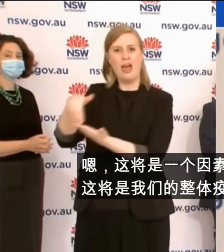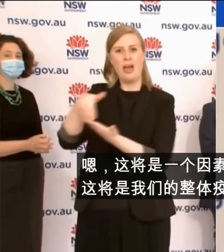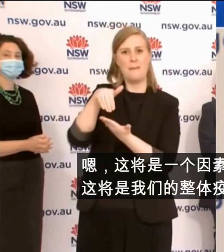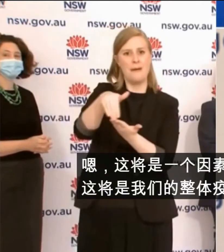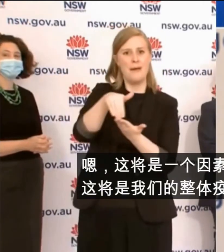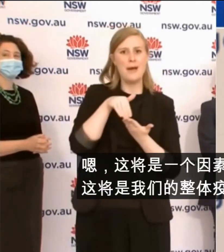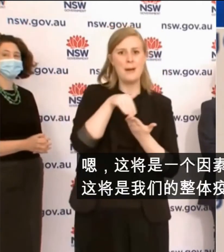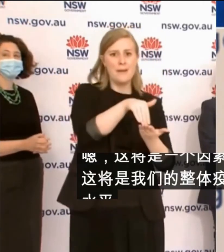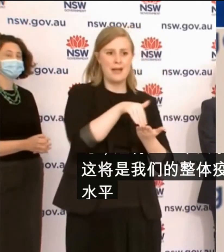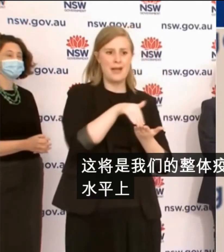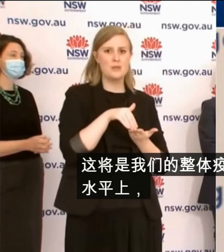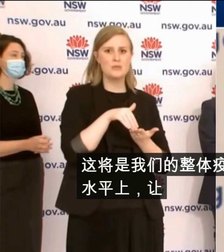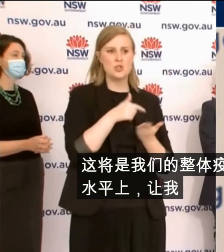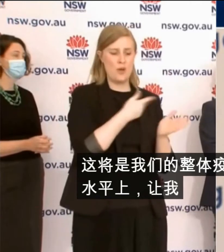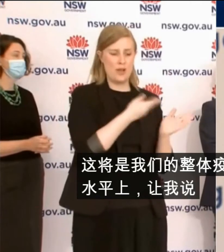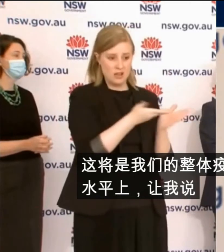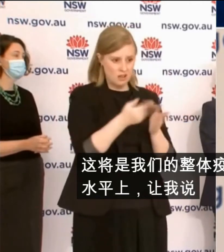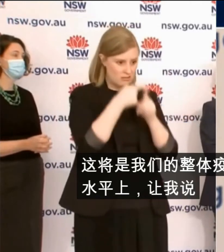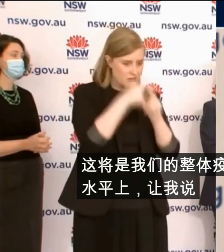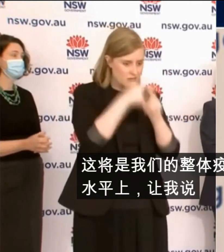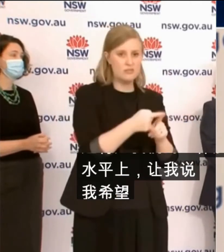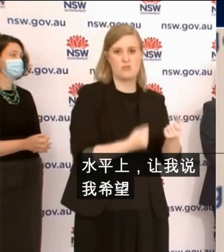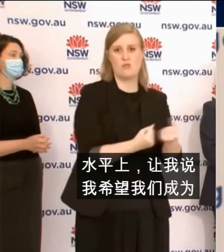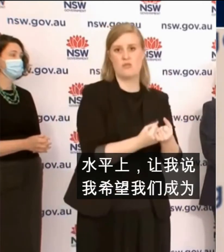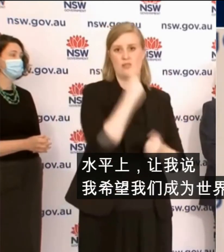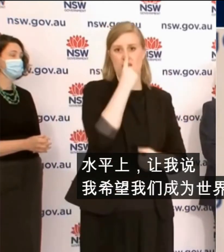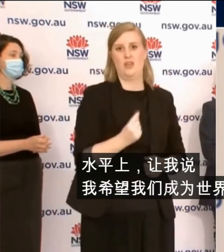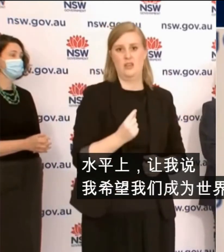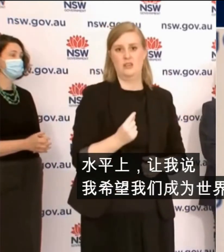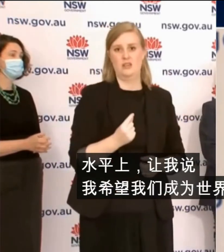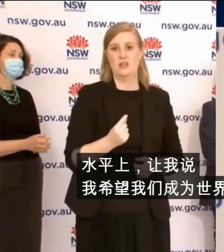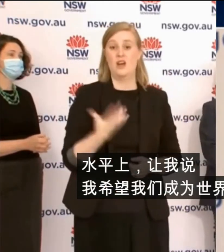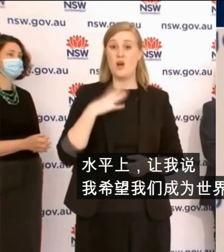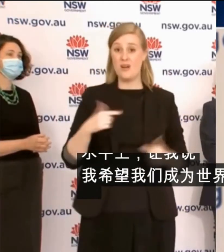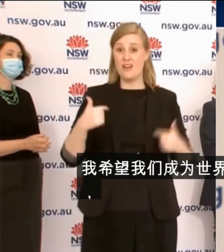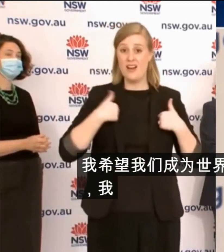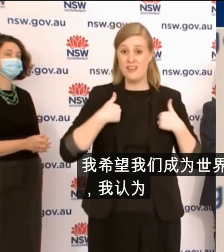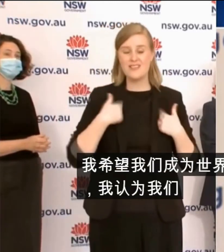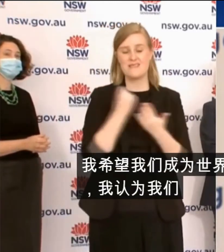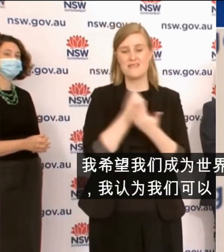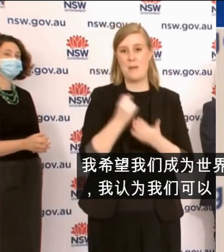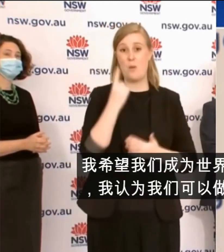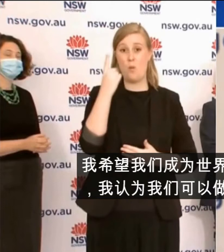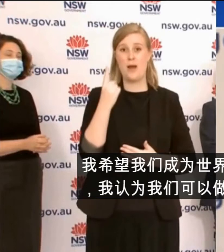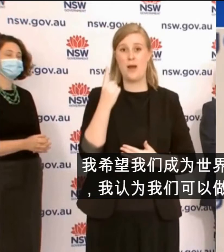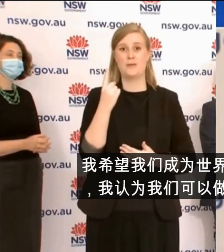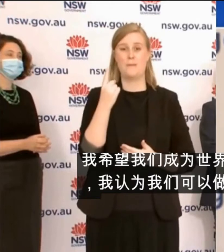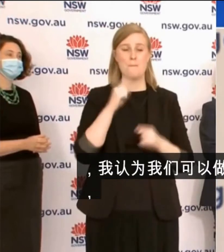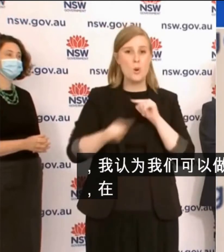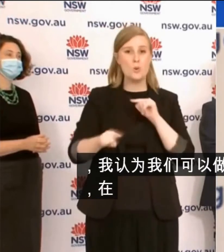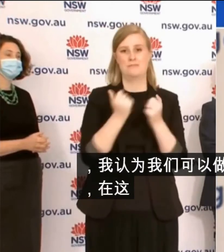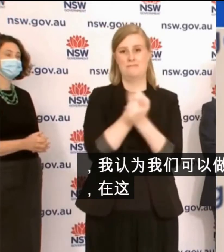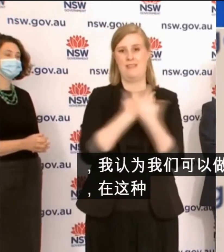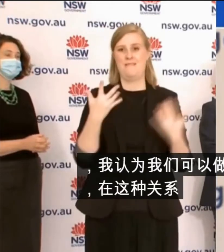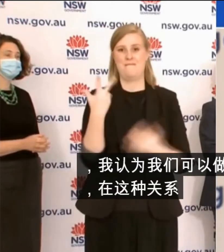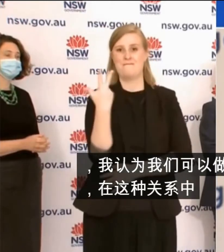our overall vaccination level, and let me say, I want us to be the high score for the world, and I think we can do it.